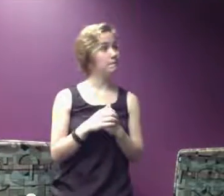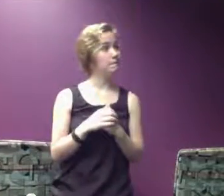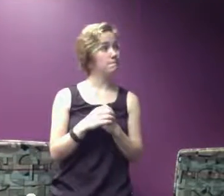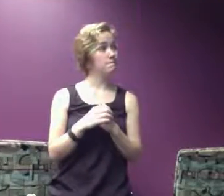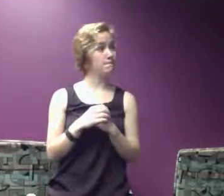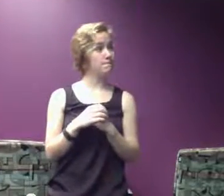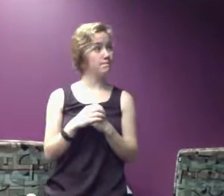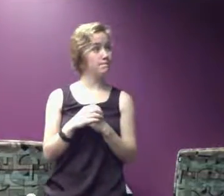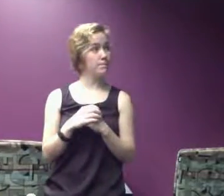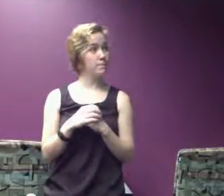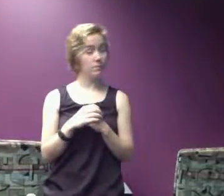So